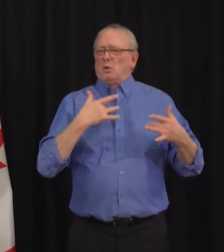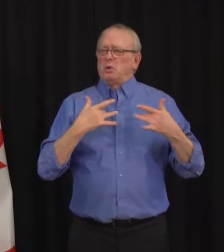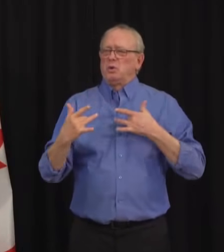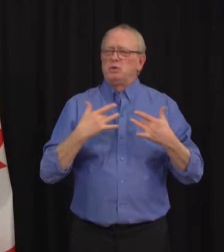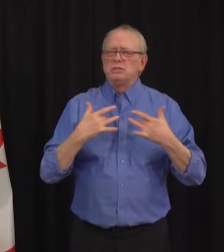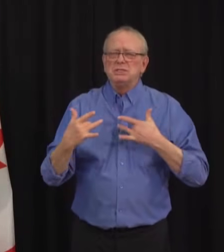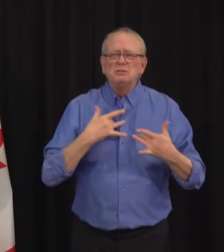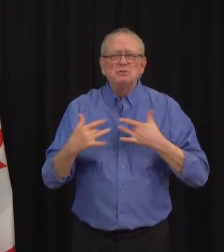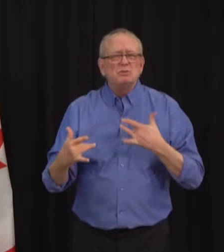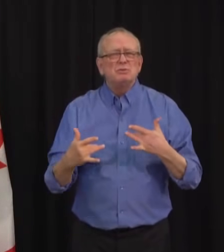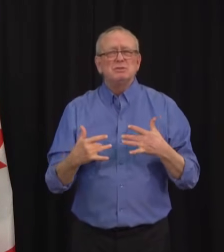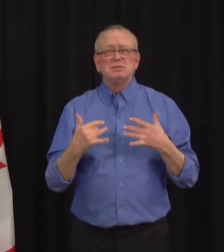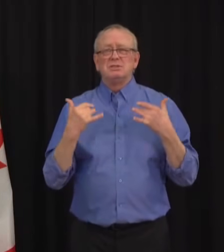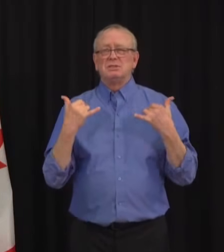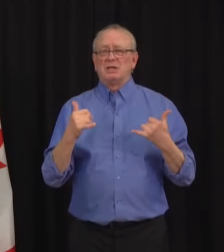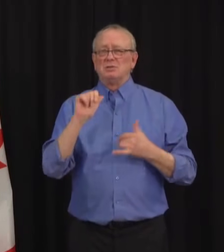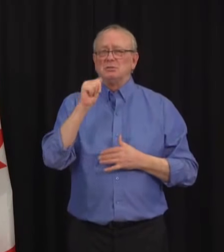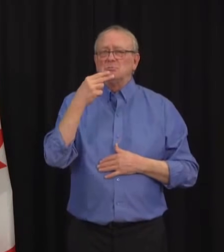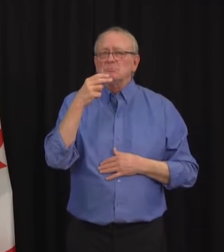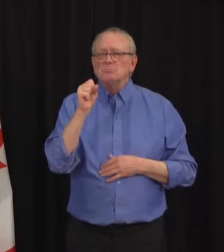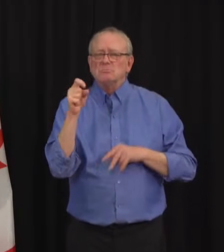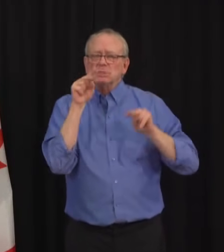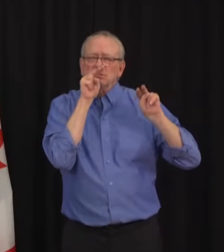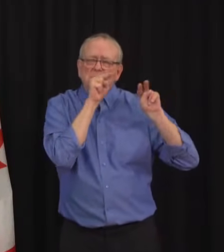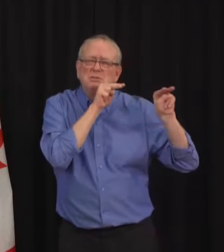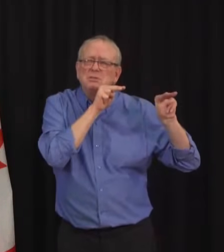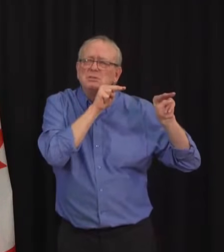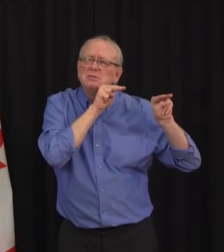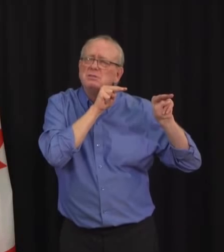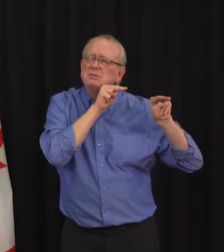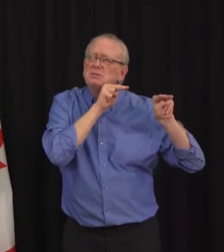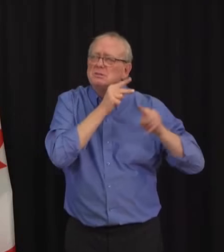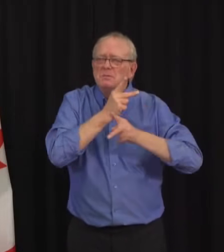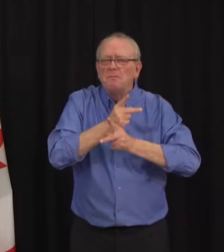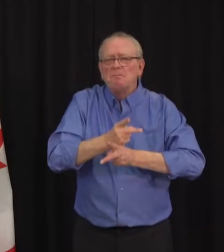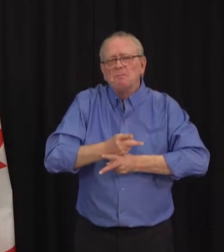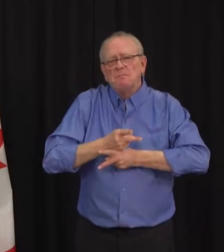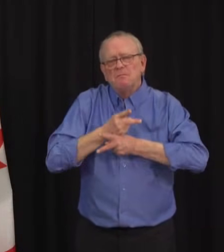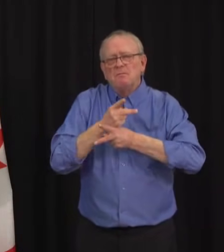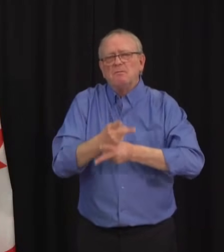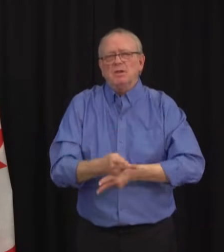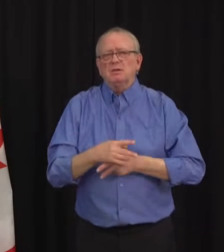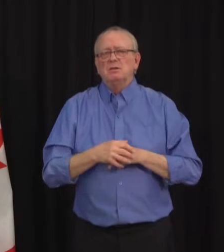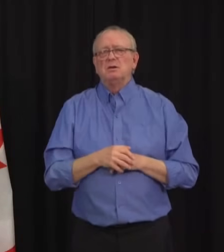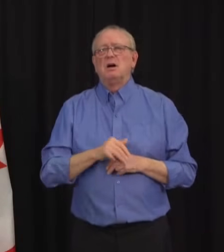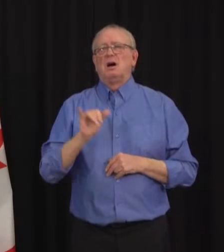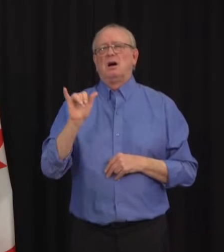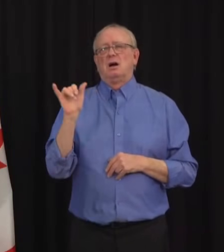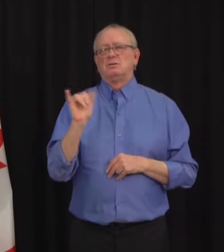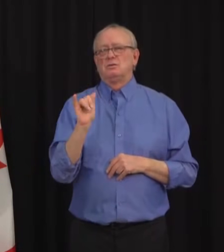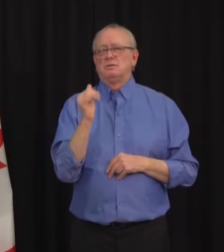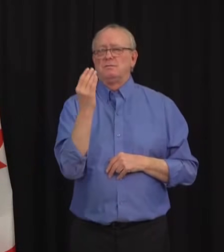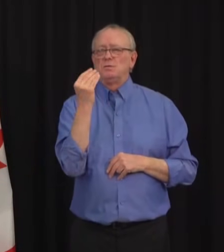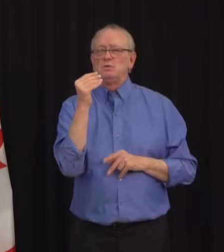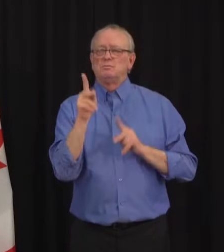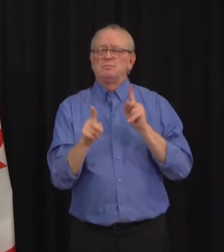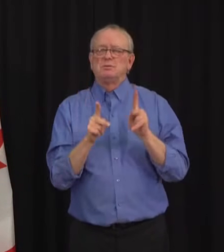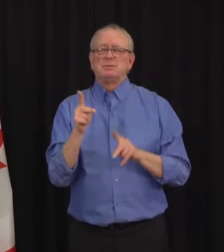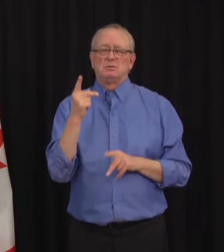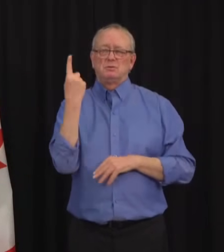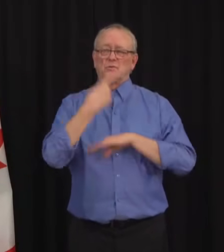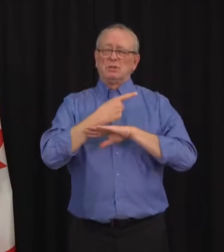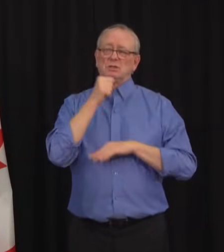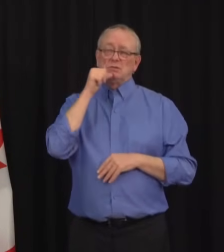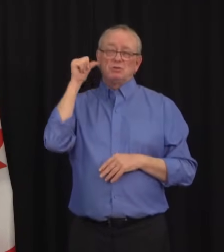them closely. Sadly, there have been 14 deaths related to COVID-19 reported to us in the